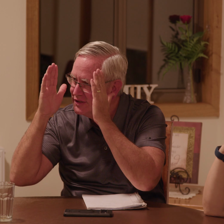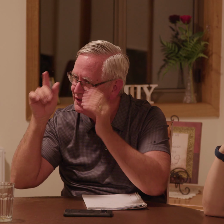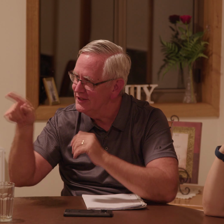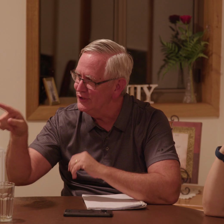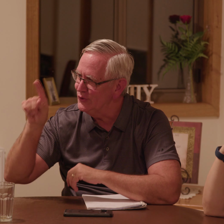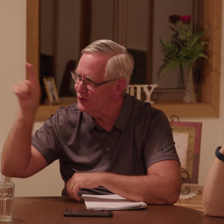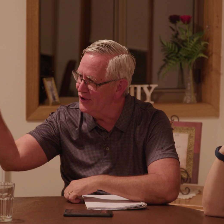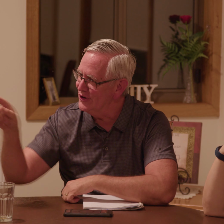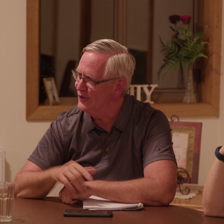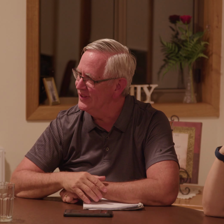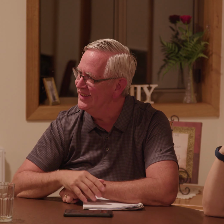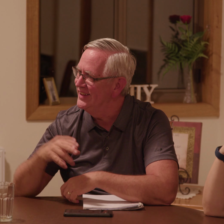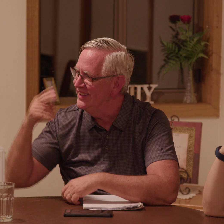you go to?